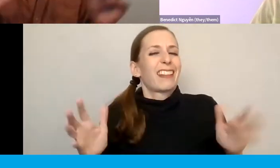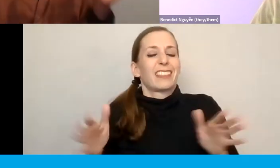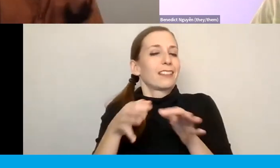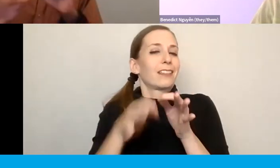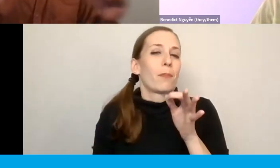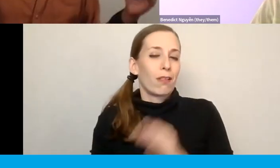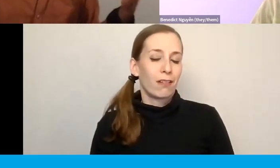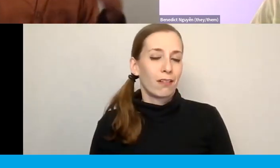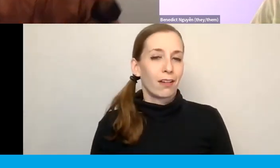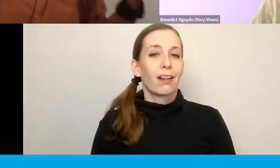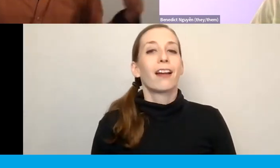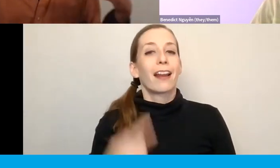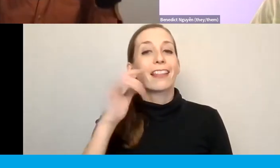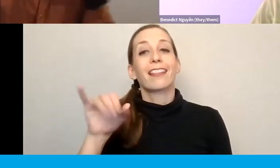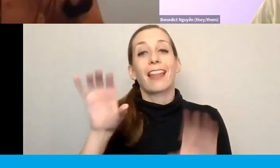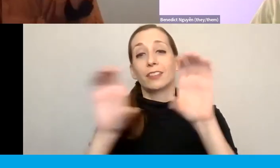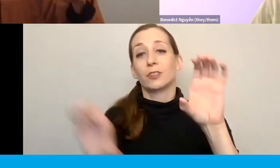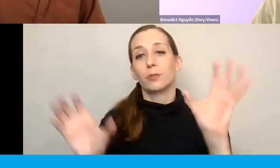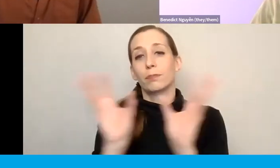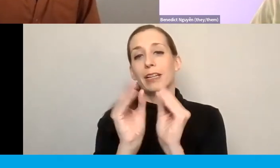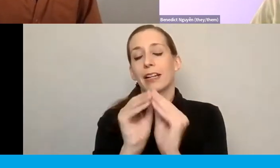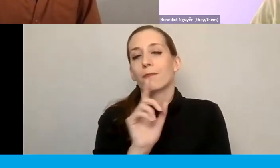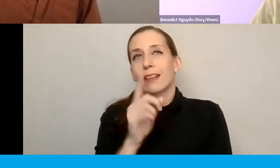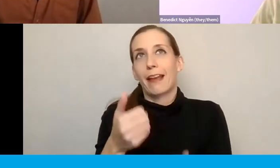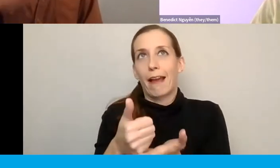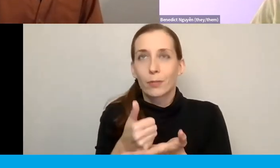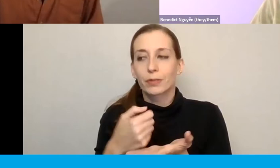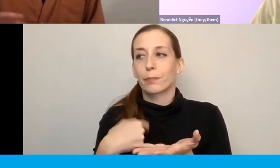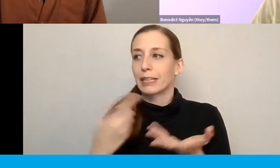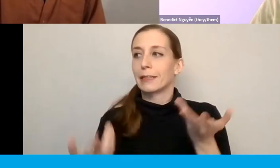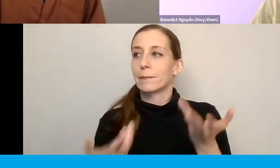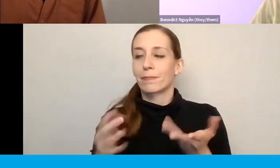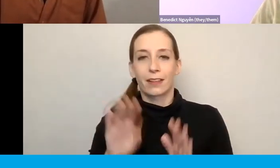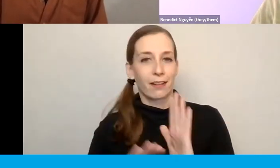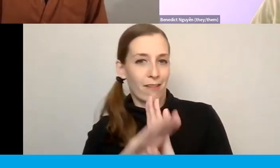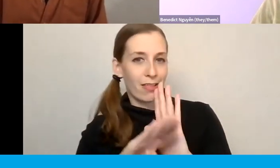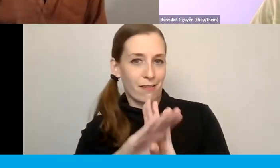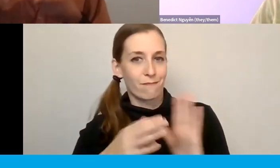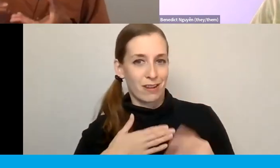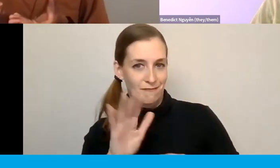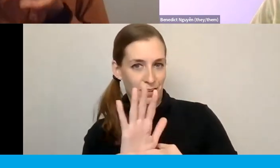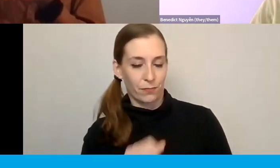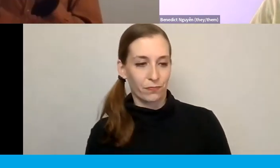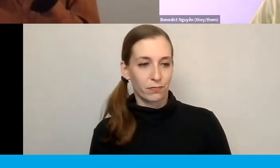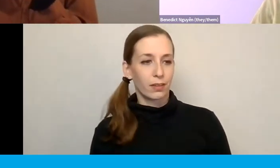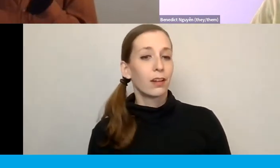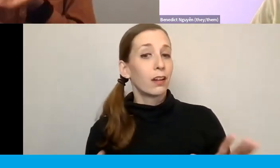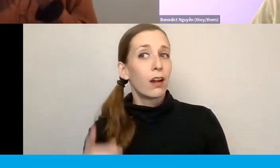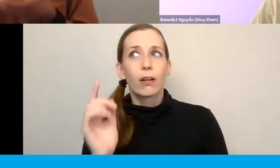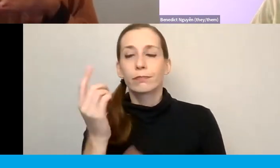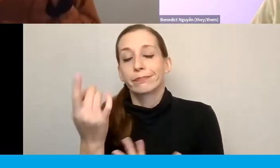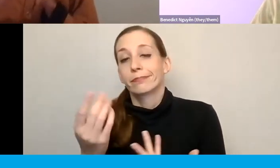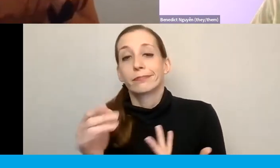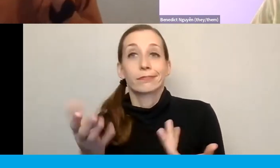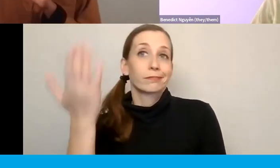that I had with the two folks that came in to film, that at one point I was thinking about setting up a tripod and getting really